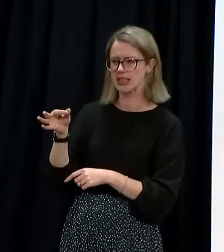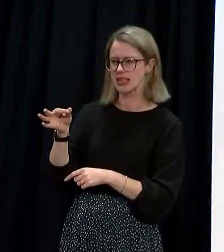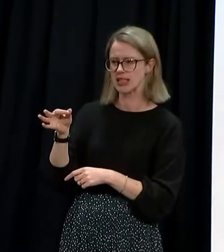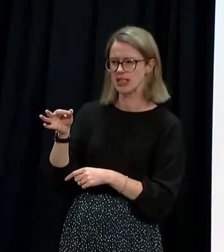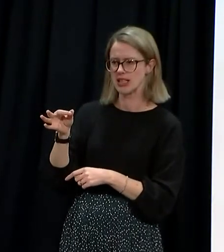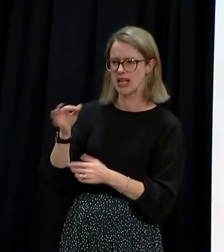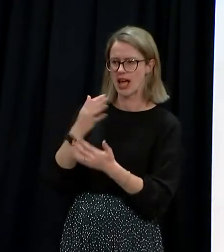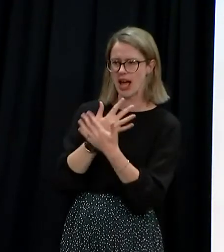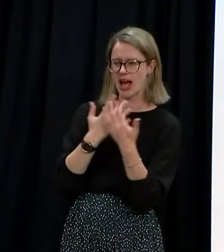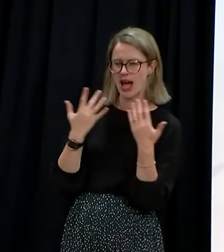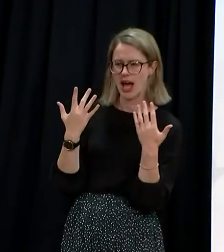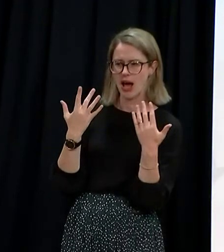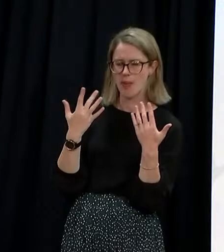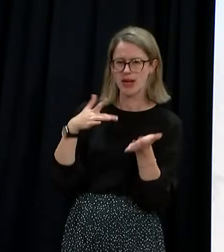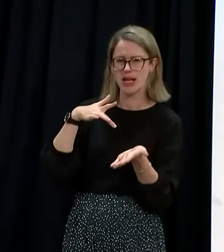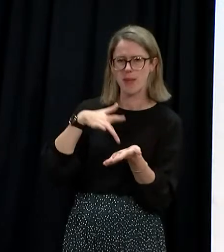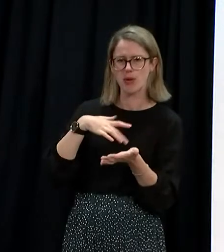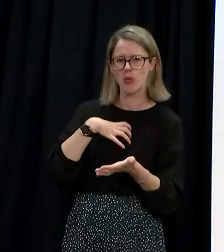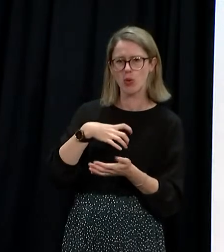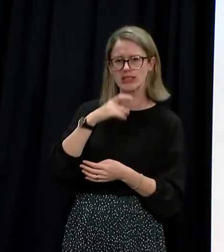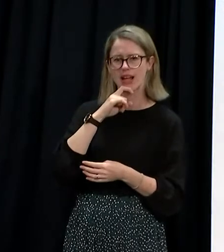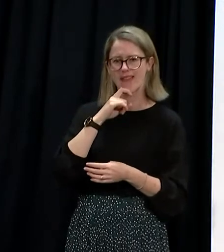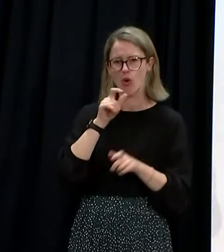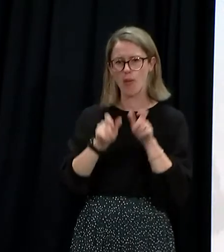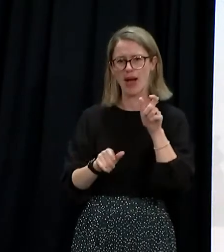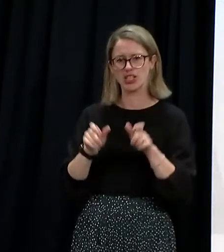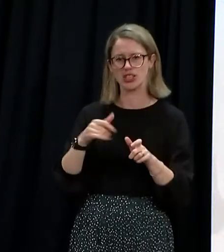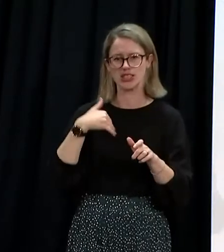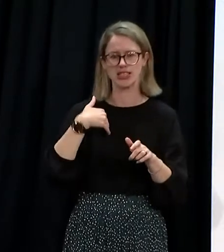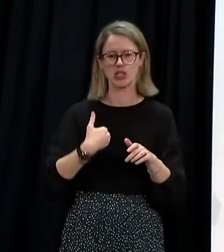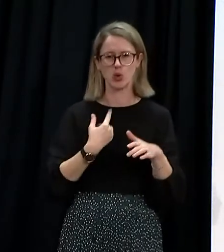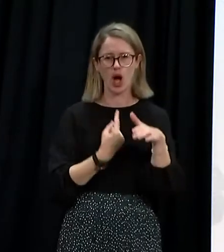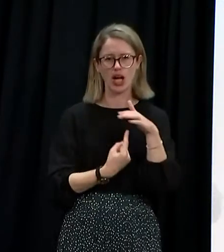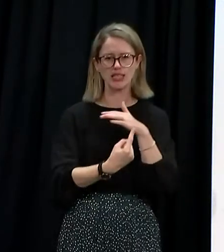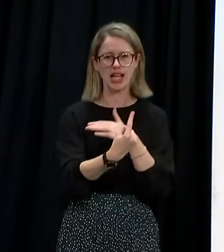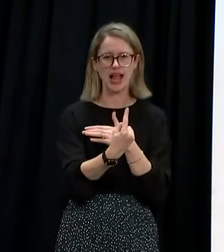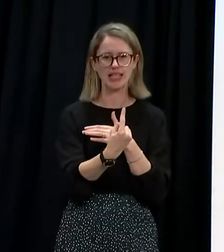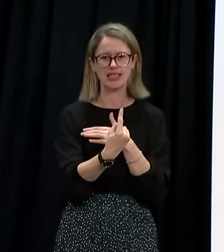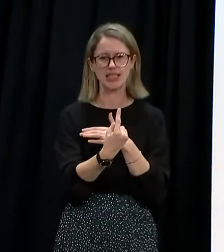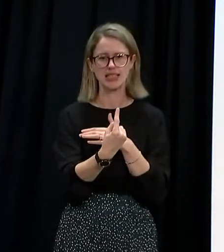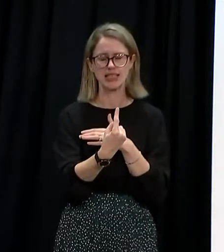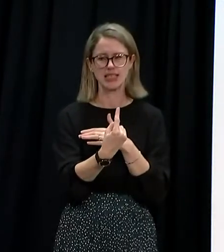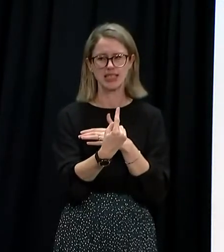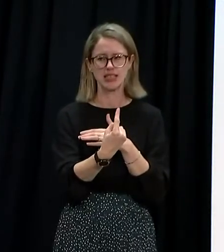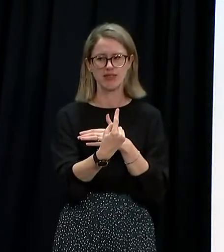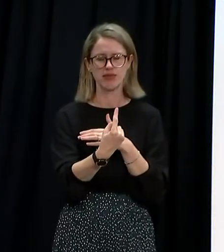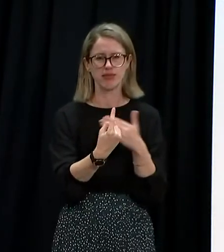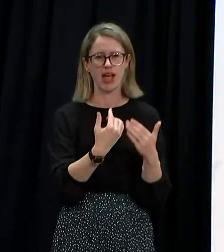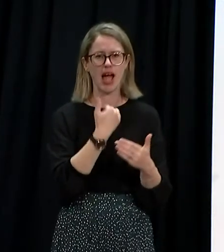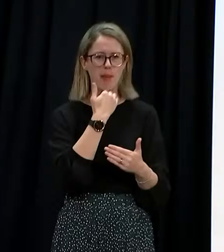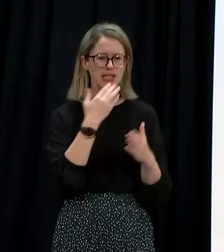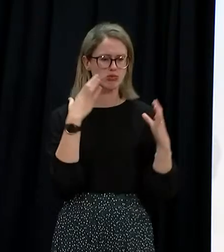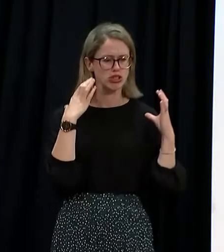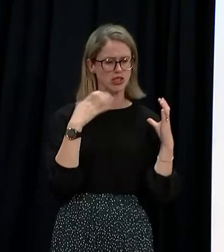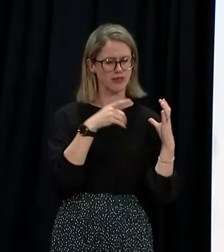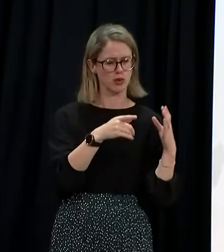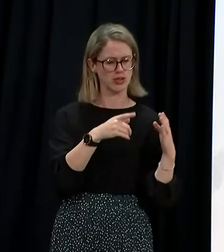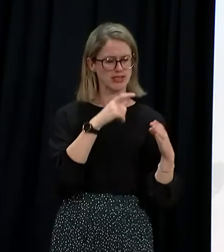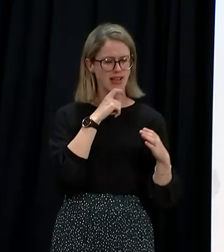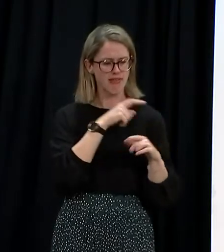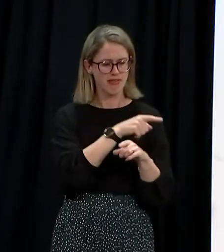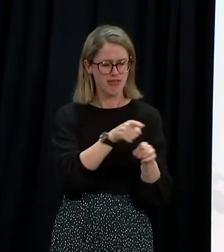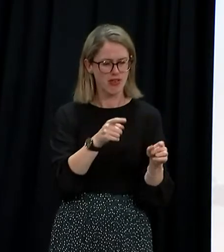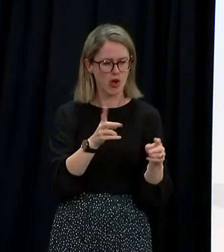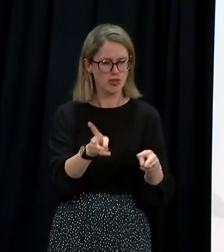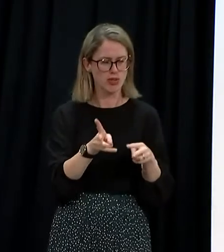I find out how many minimal staff and patients have had to isolate, and how much, for the workforce, how much pressure is that going to place on the hospital